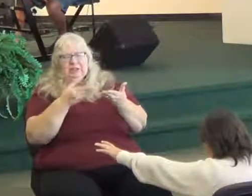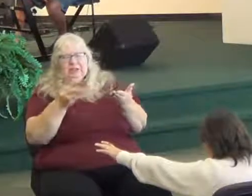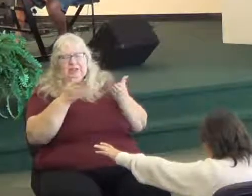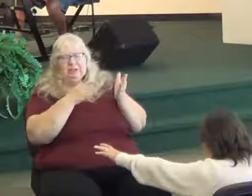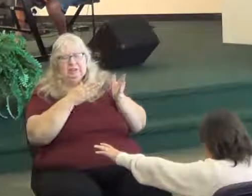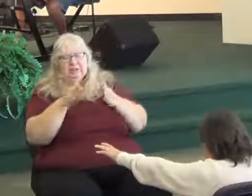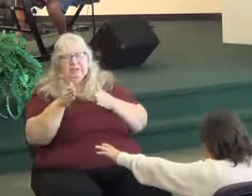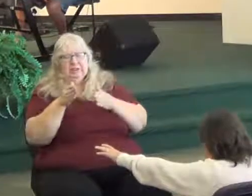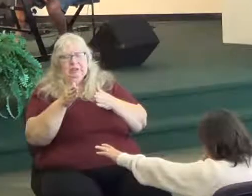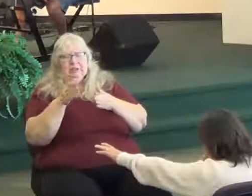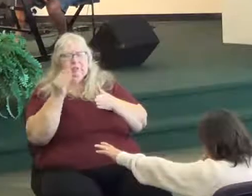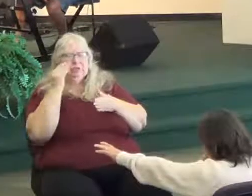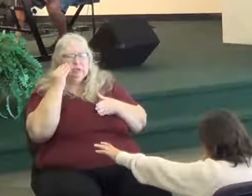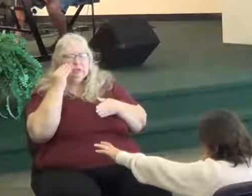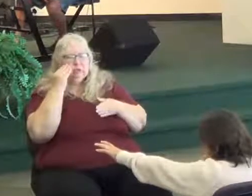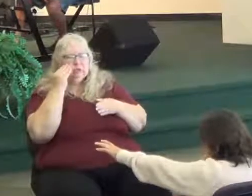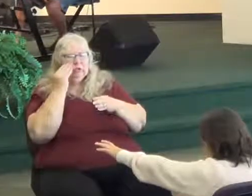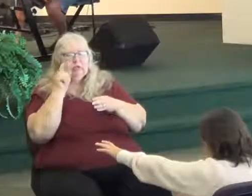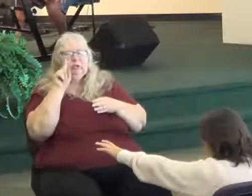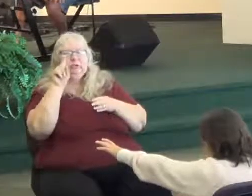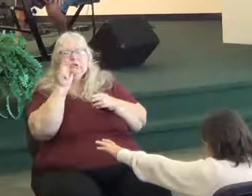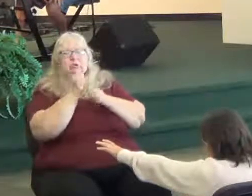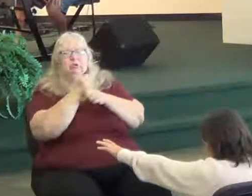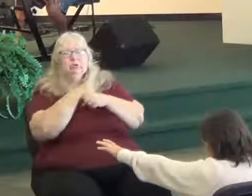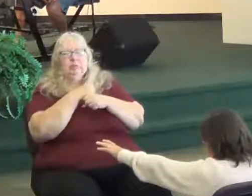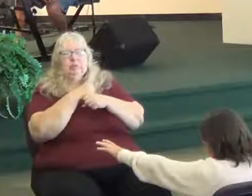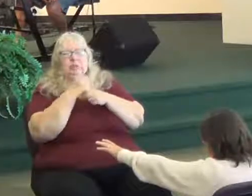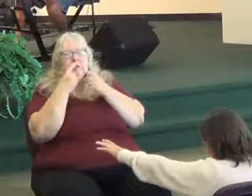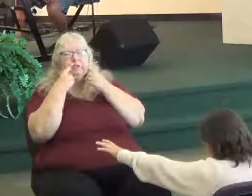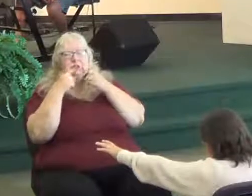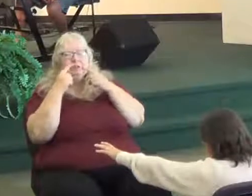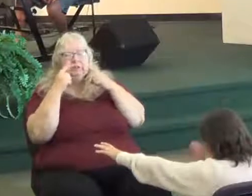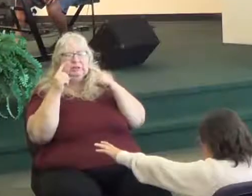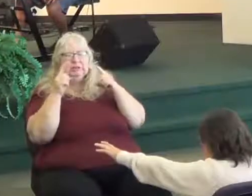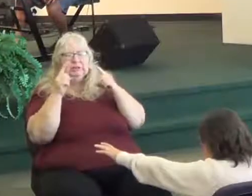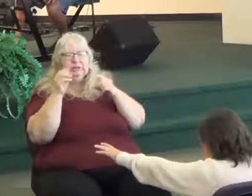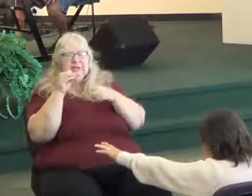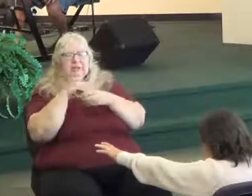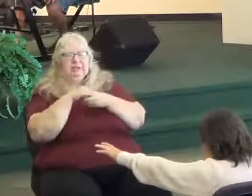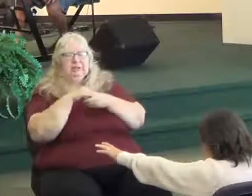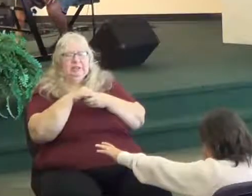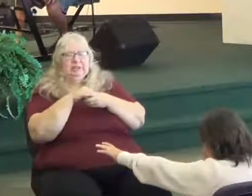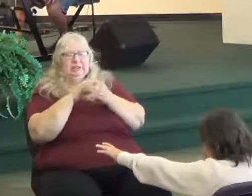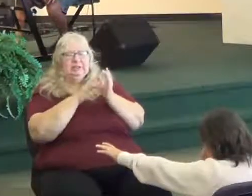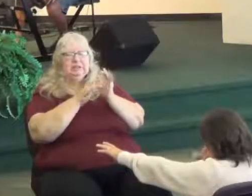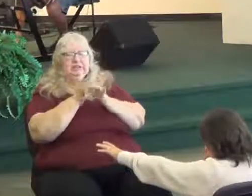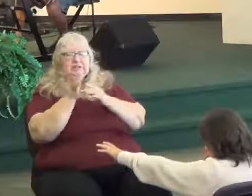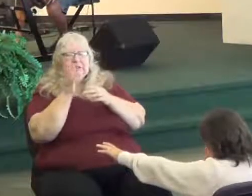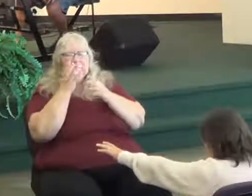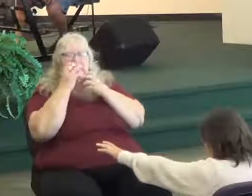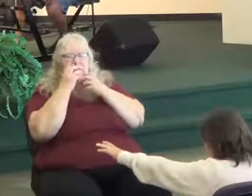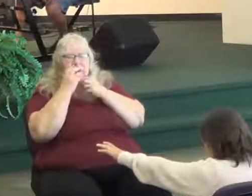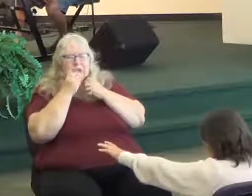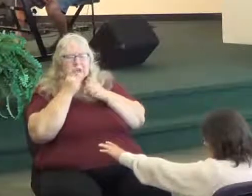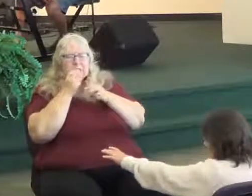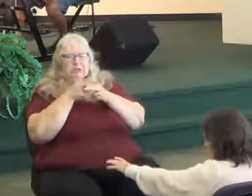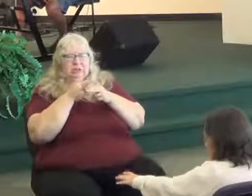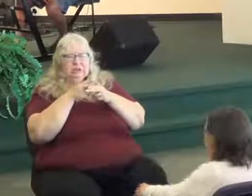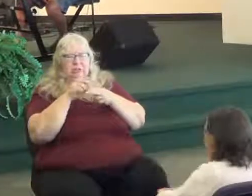going to cause it to prosper. And we're going to thank you ahead of time for it all in Jesus' precious name. And everybody said amen.